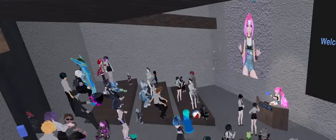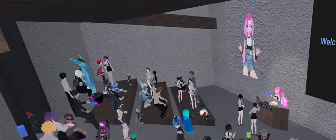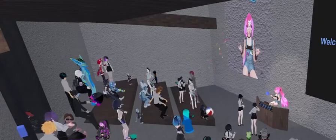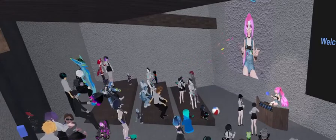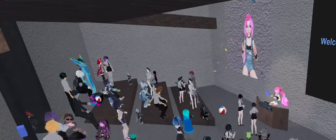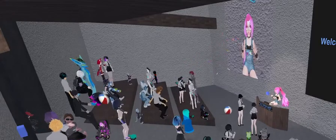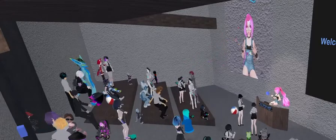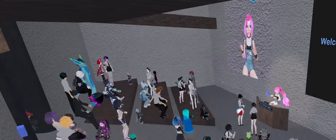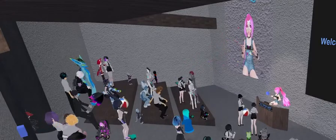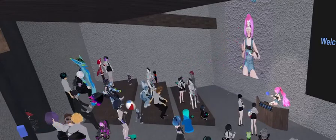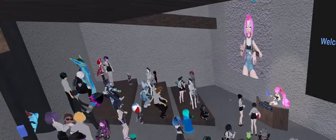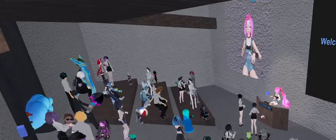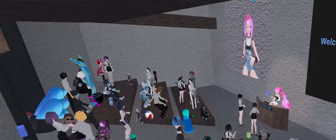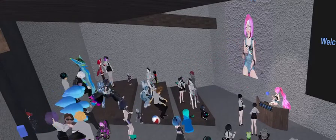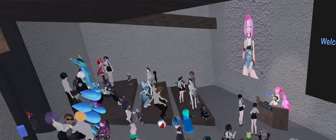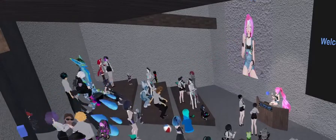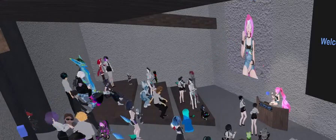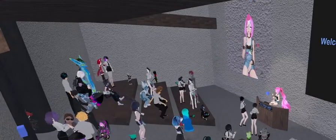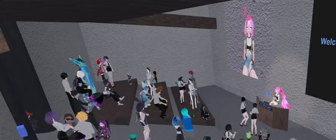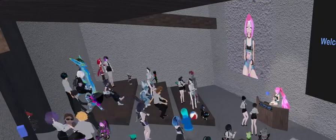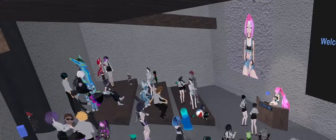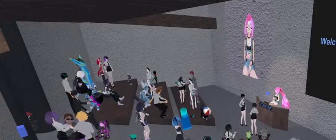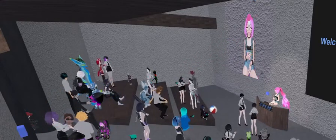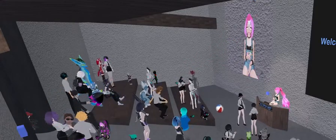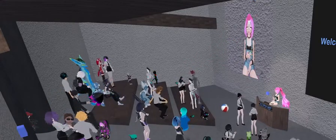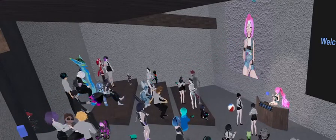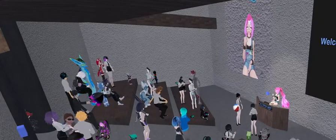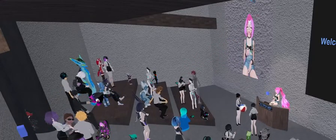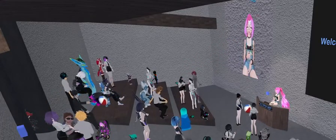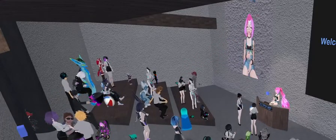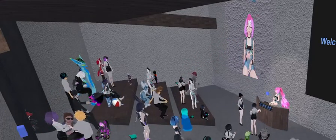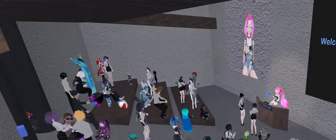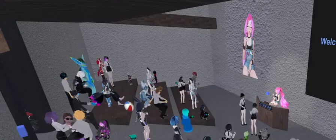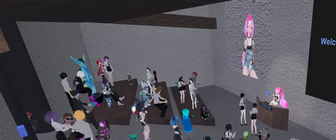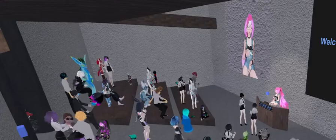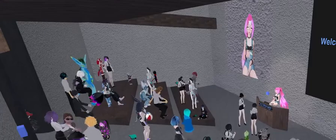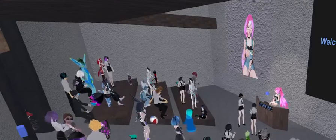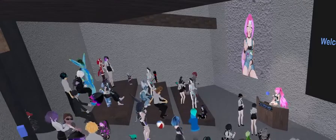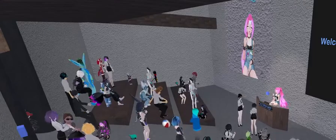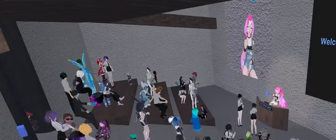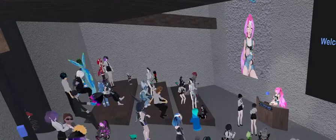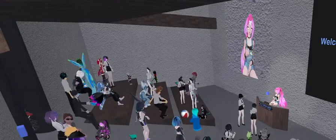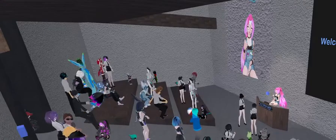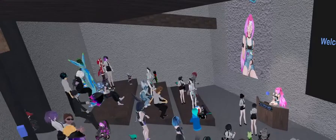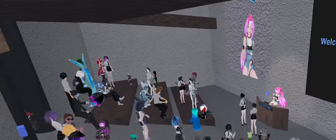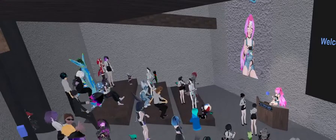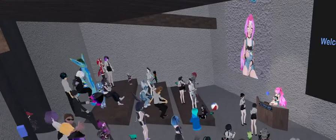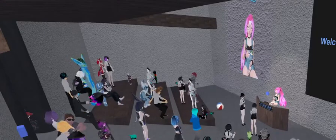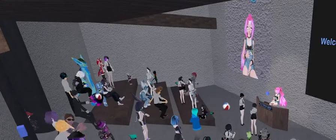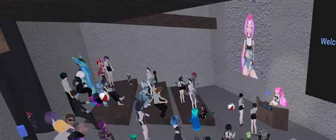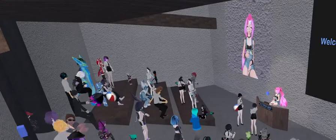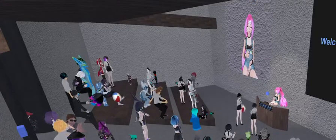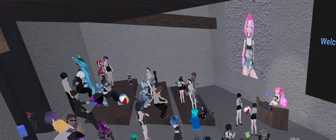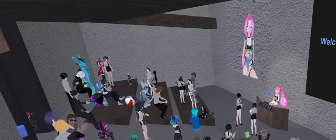That's on shoot. Okay. Again. On shoot. Ready? Rock, paper, scissors, shoot.